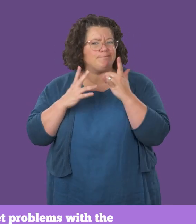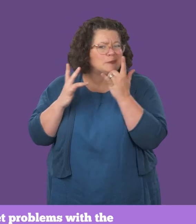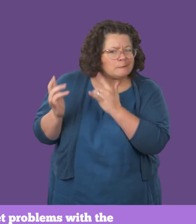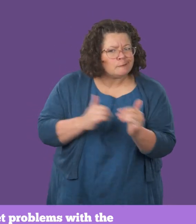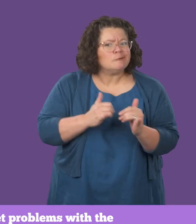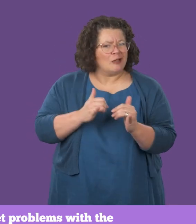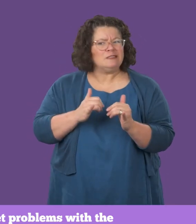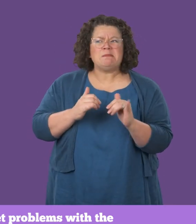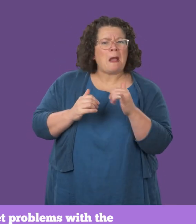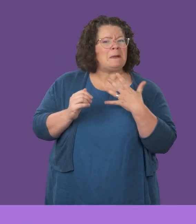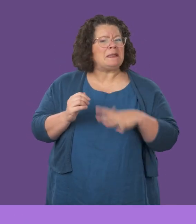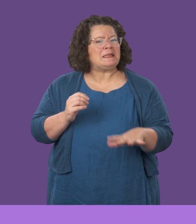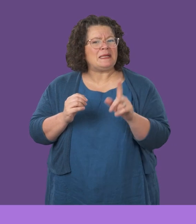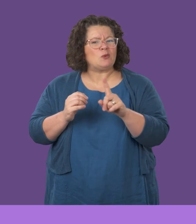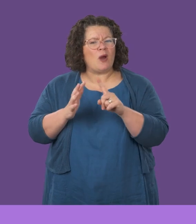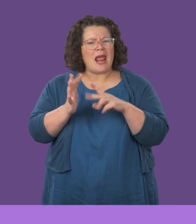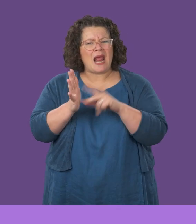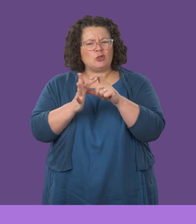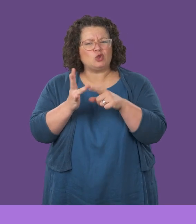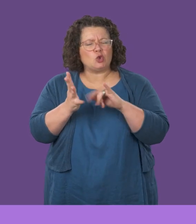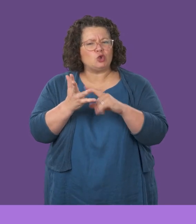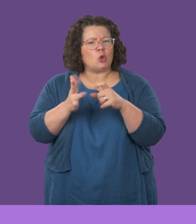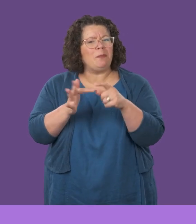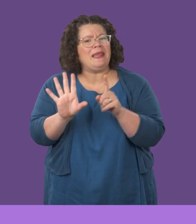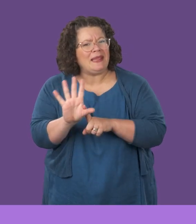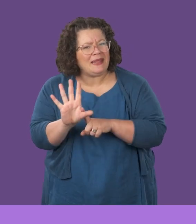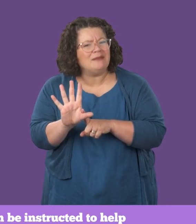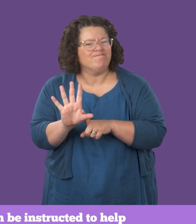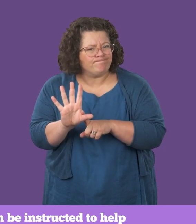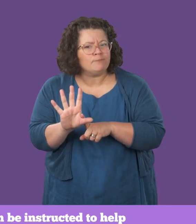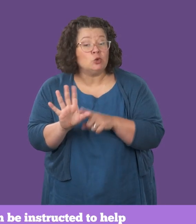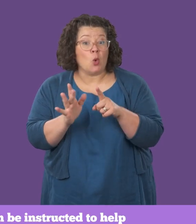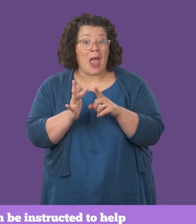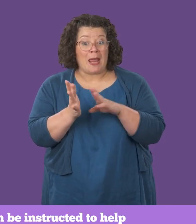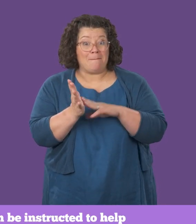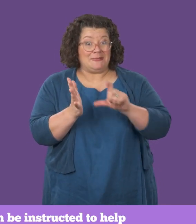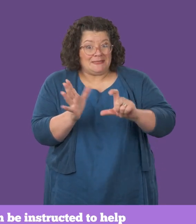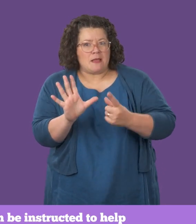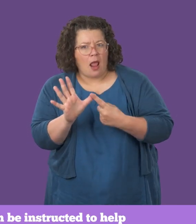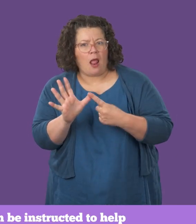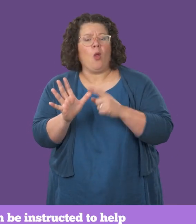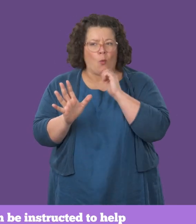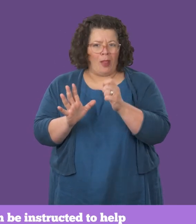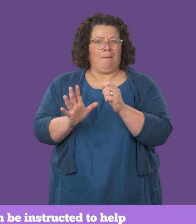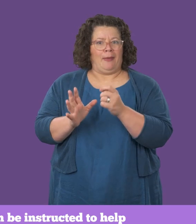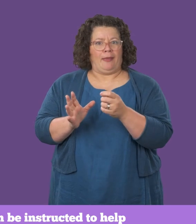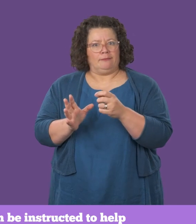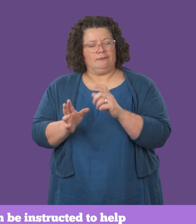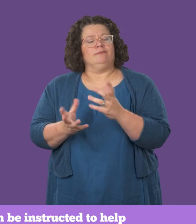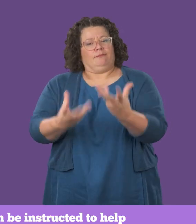have some tests, they might need an endoscopy, then an IMCA would then be instructed to help them and represent